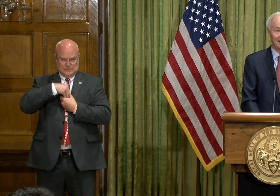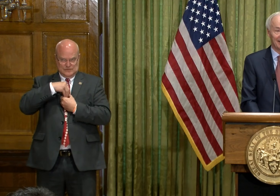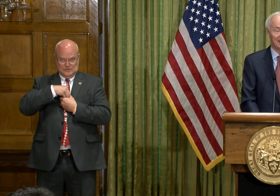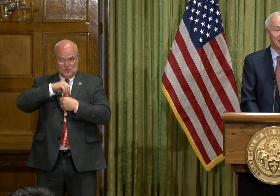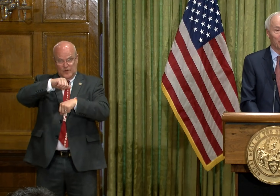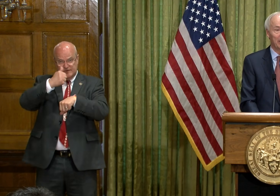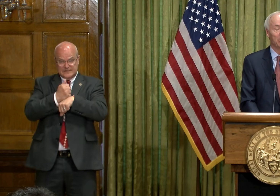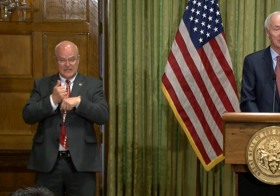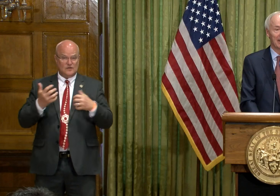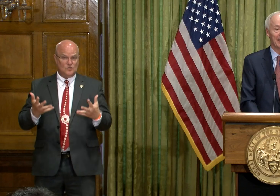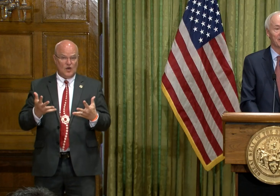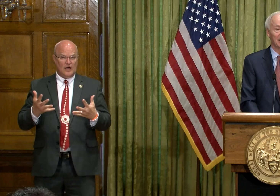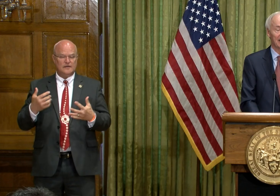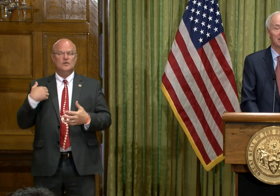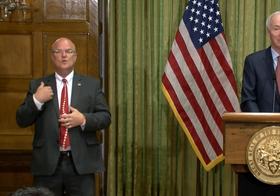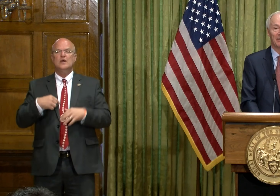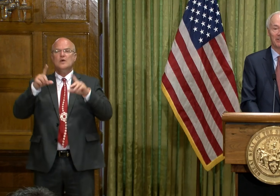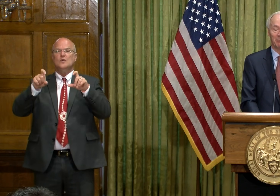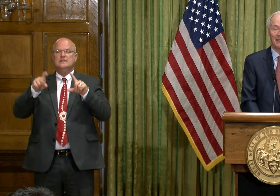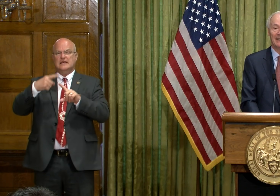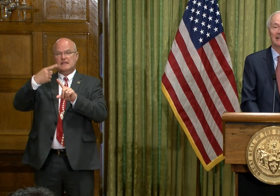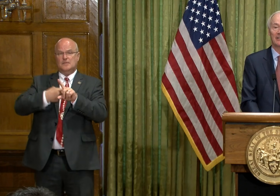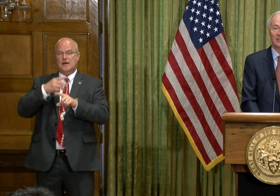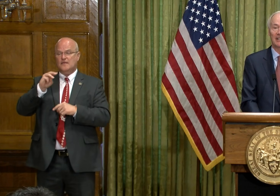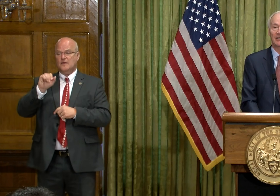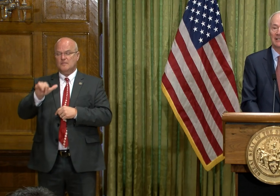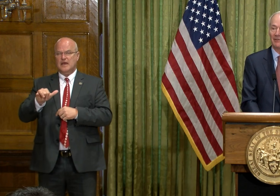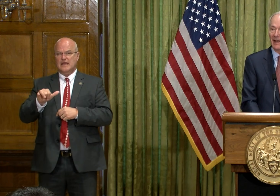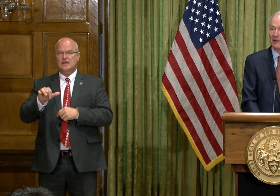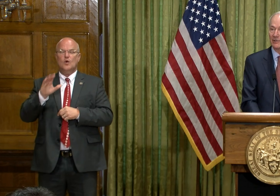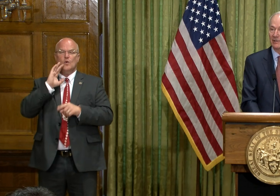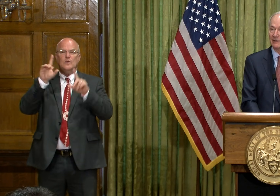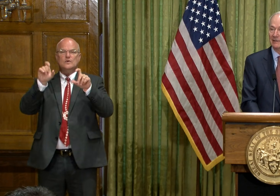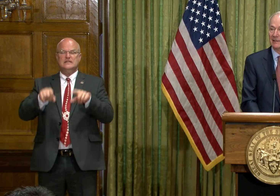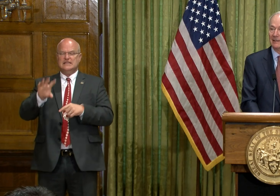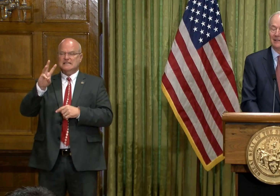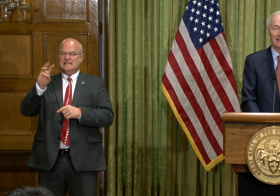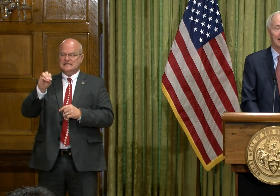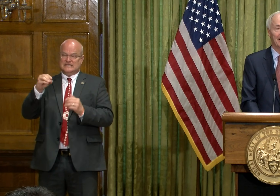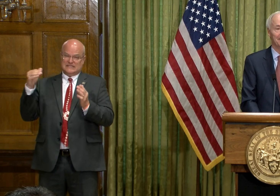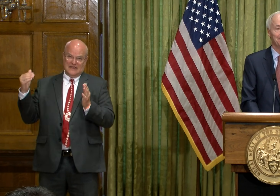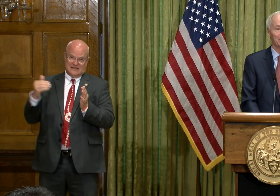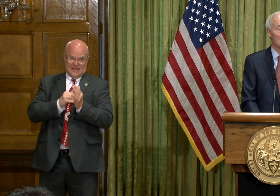set is that we will test in the month of May 60,000